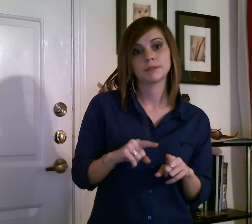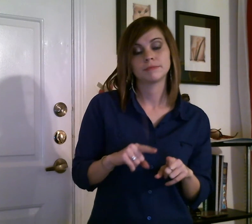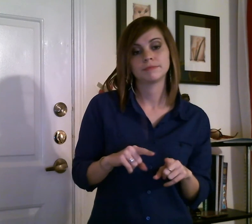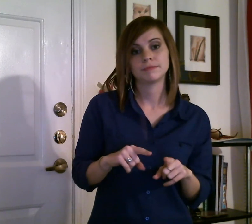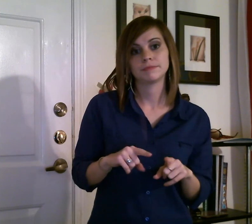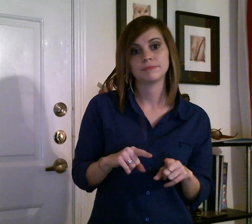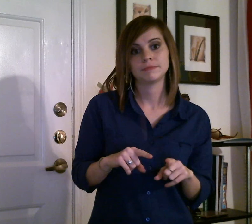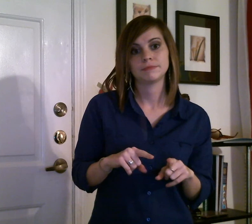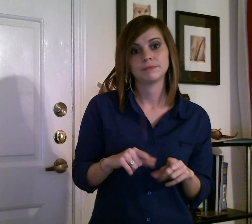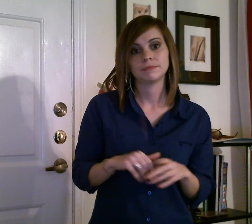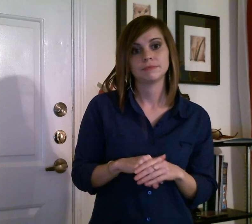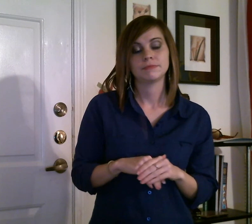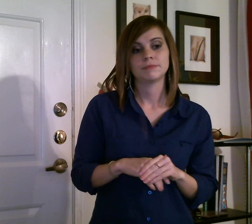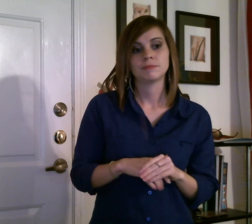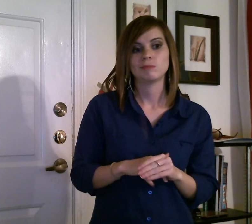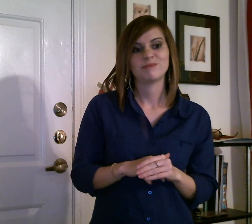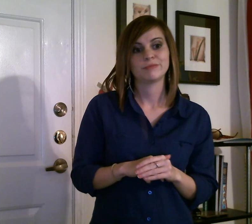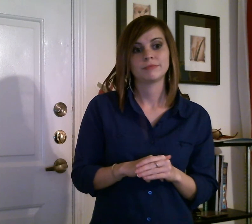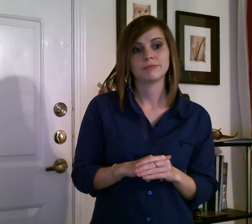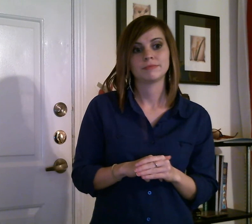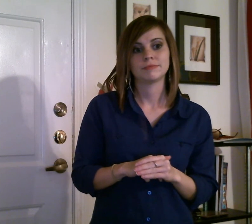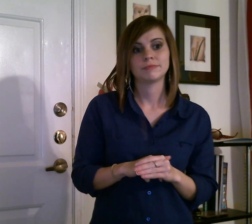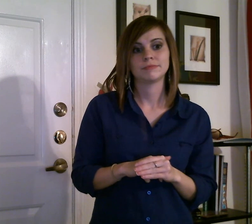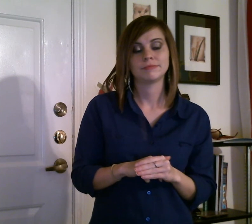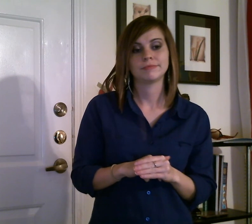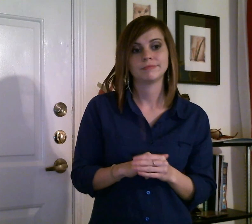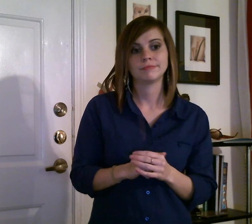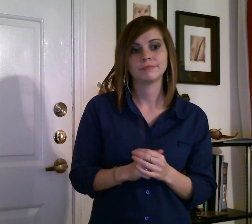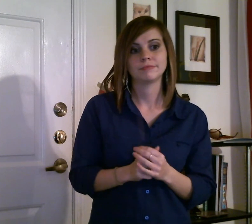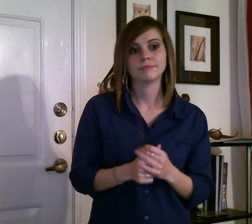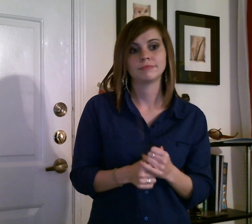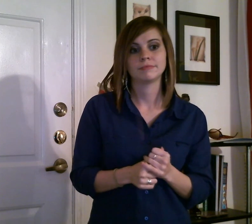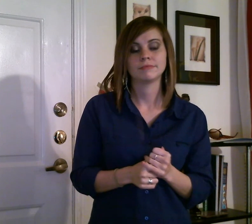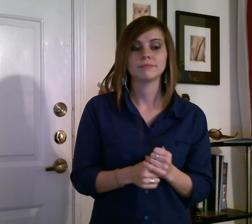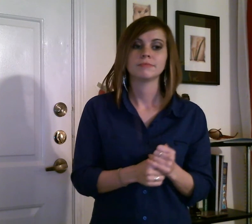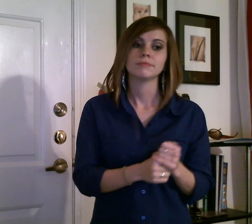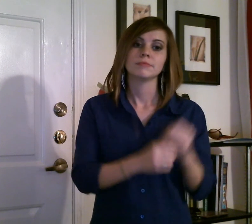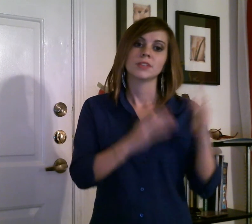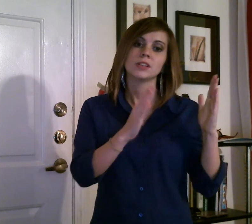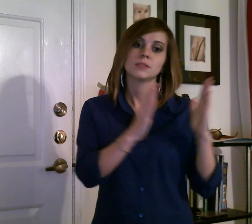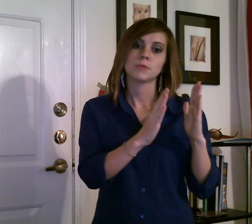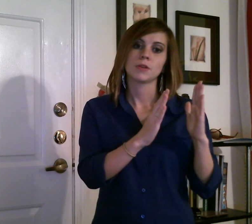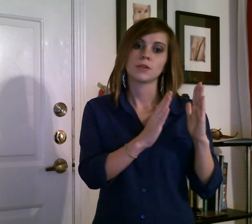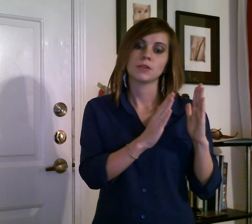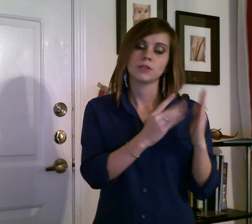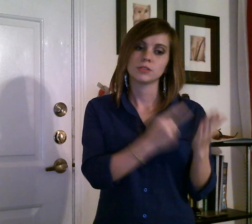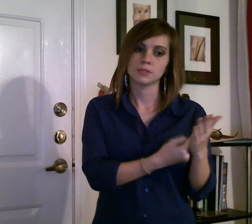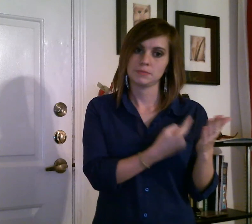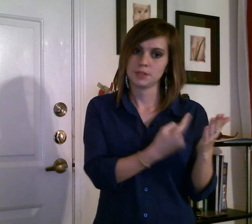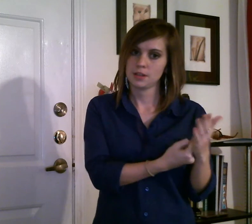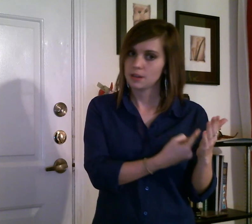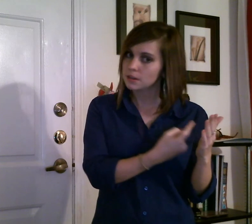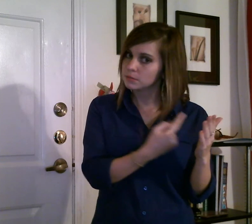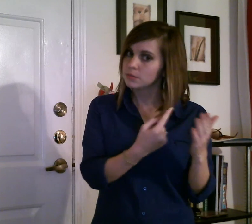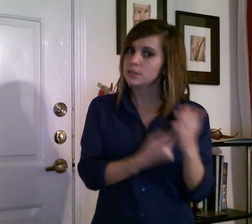stars that only fuse to this level, so they are generating some of their heat. Or there are even smaller objects that just get to the point there's a